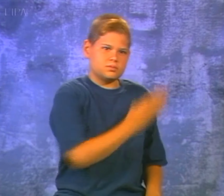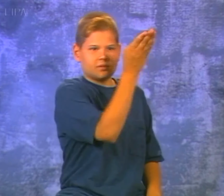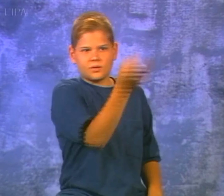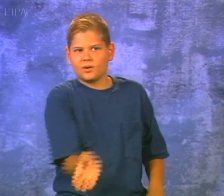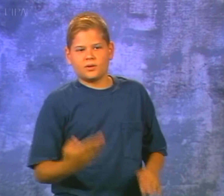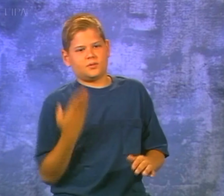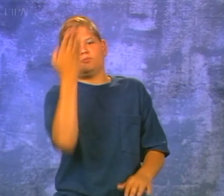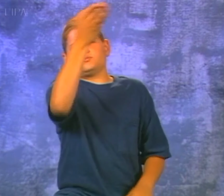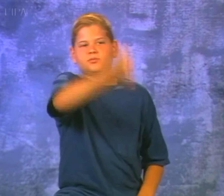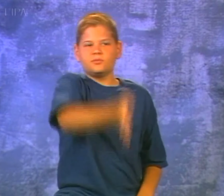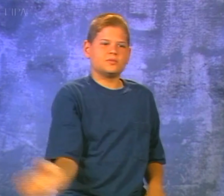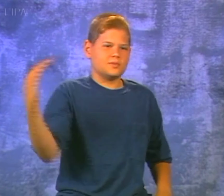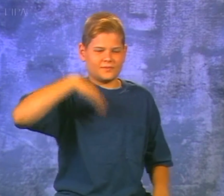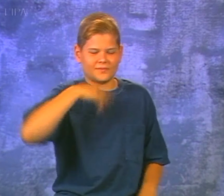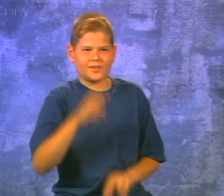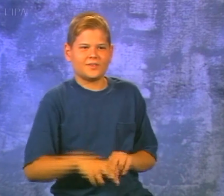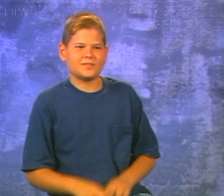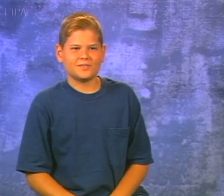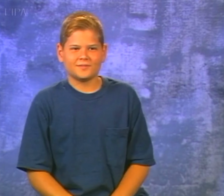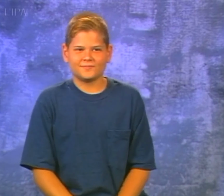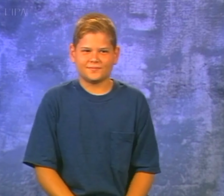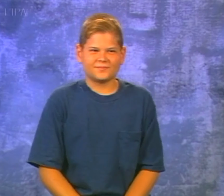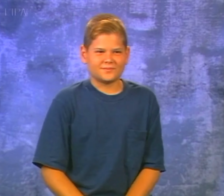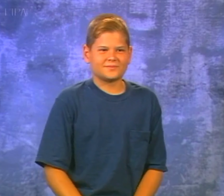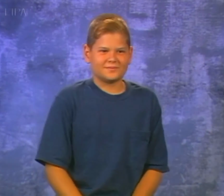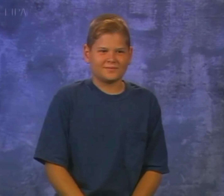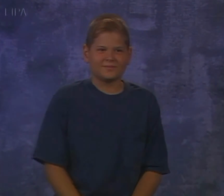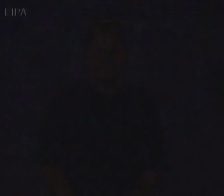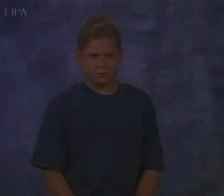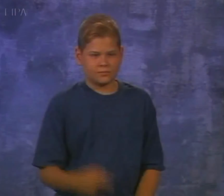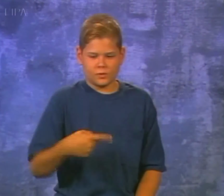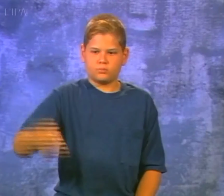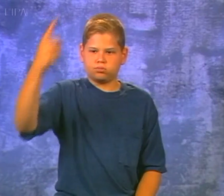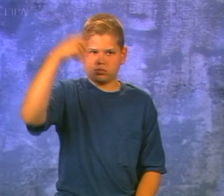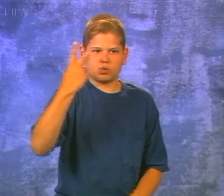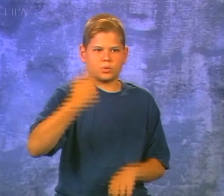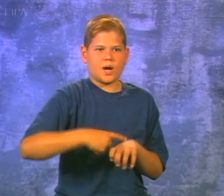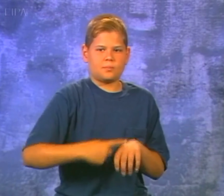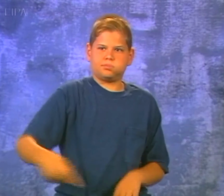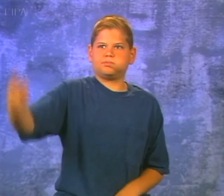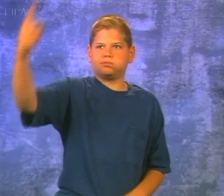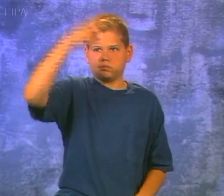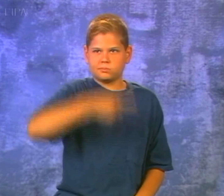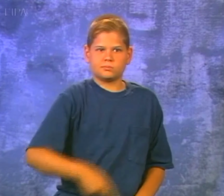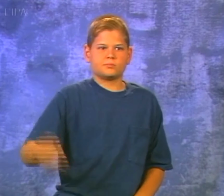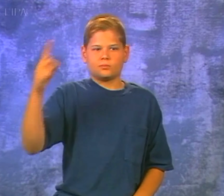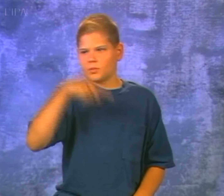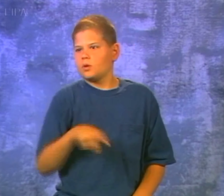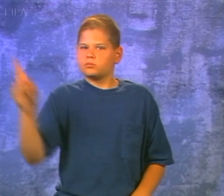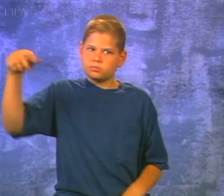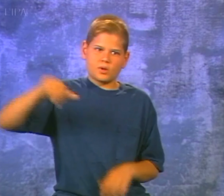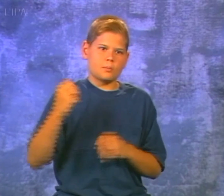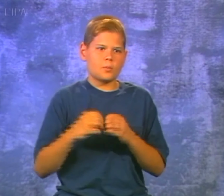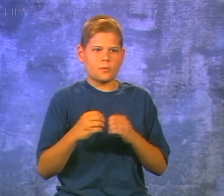When you go up and then you go all over, you flip back and forth. It's so fun. You actually go upside down